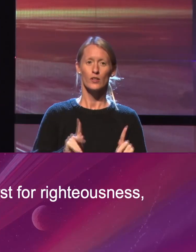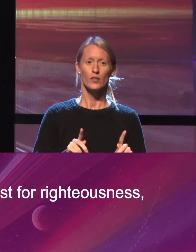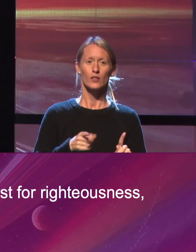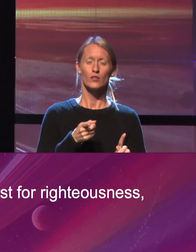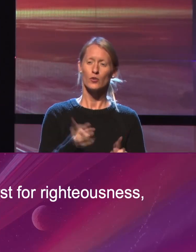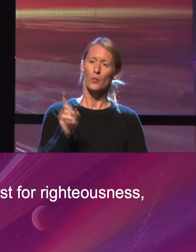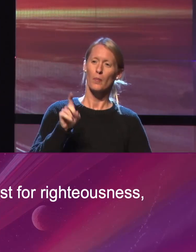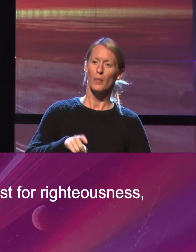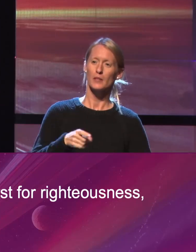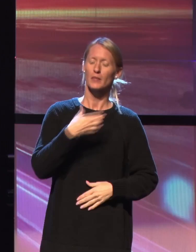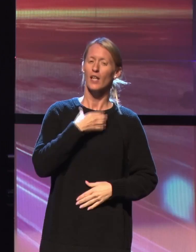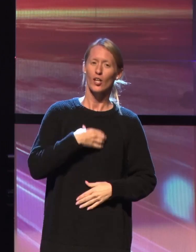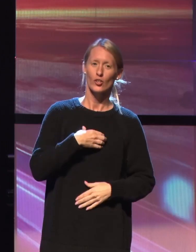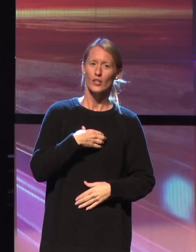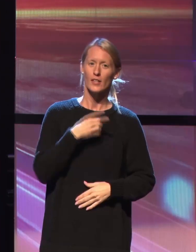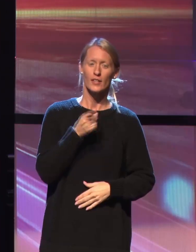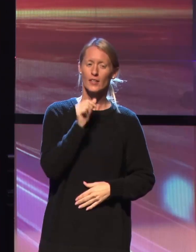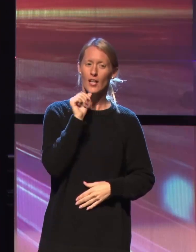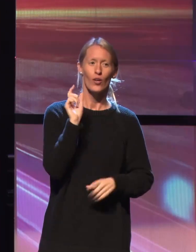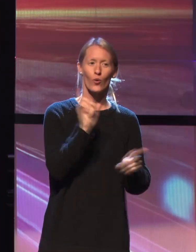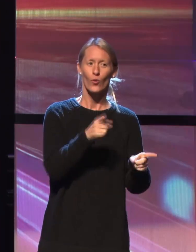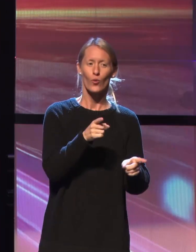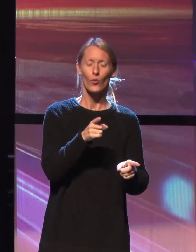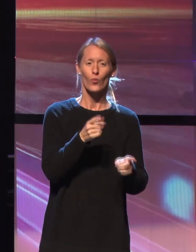many of y'all know you don't go grocery shopping when you're hungry?